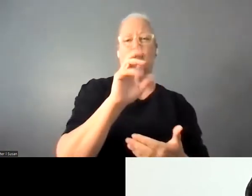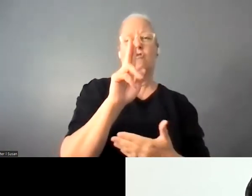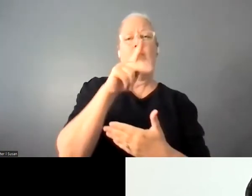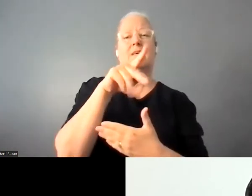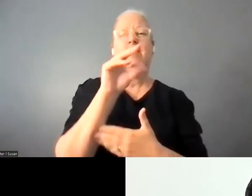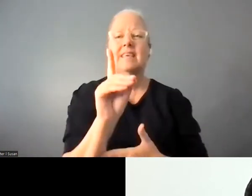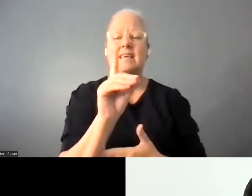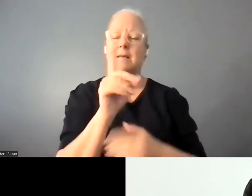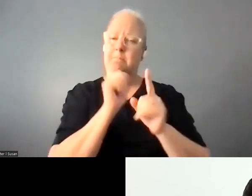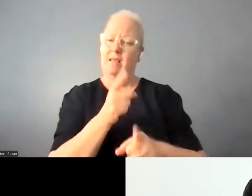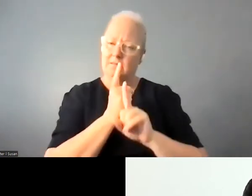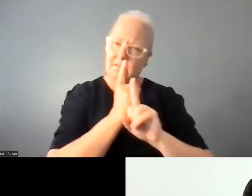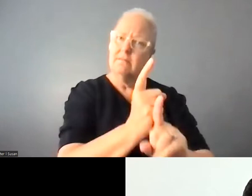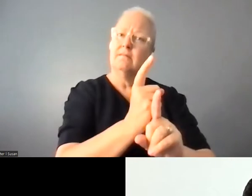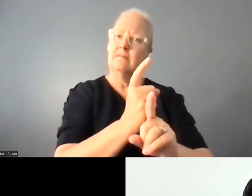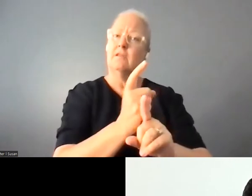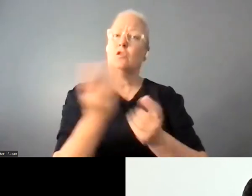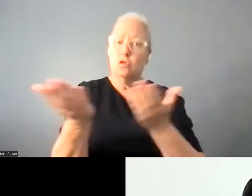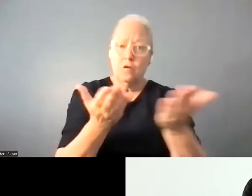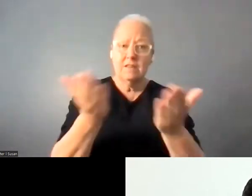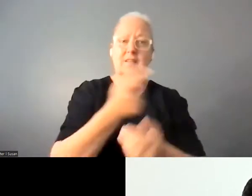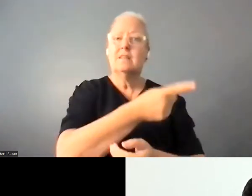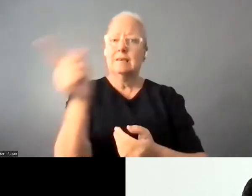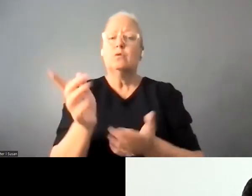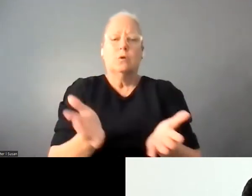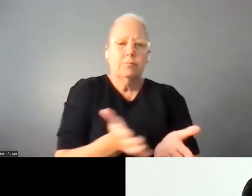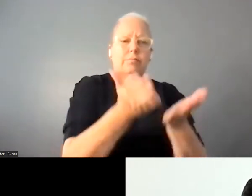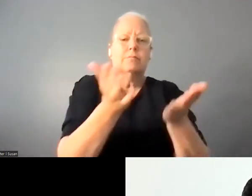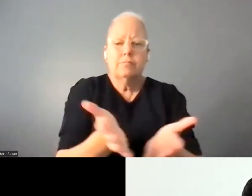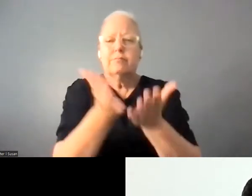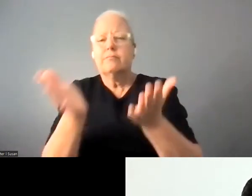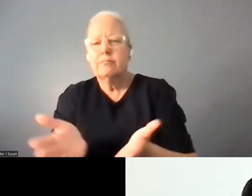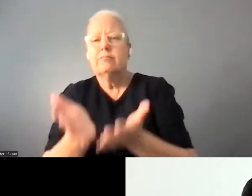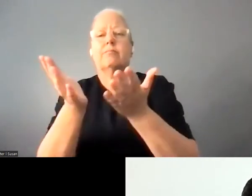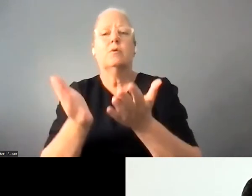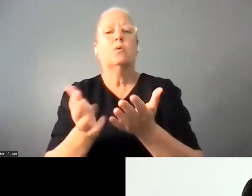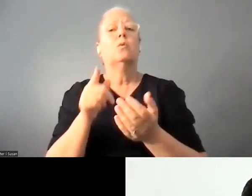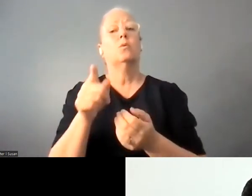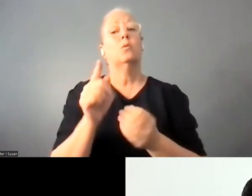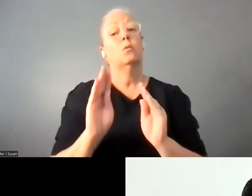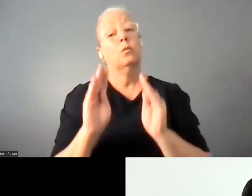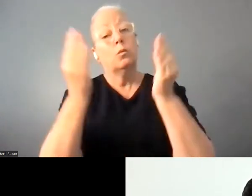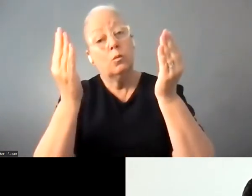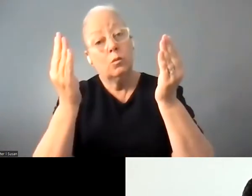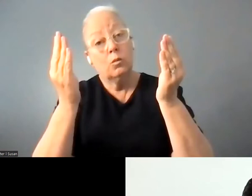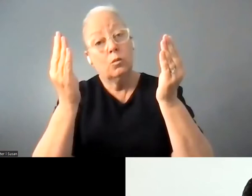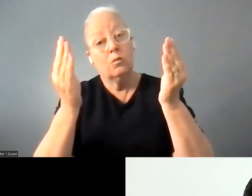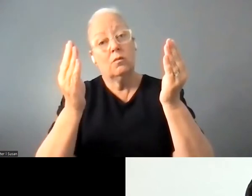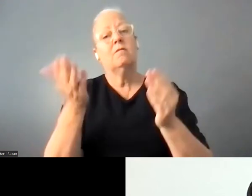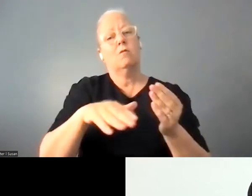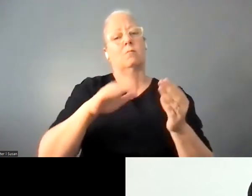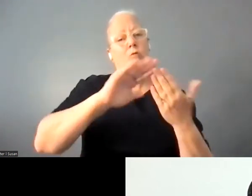CRPD compliant community-based services for enabling environments for youth with disabilities in our communities and